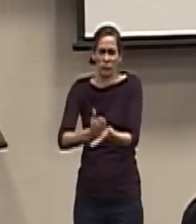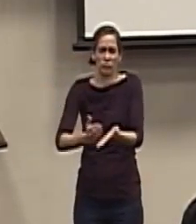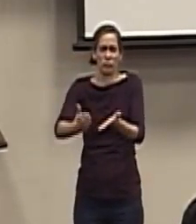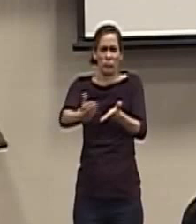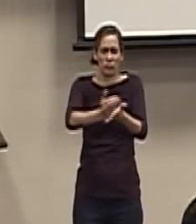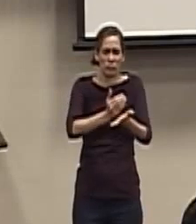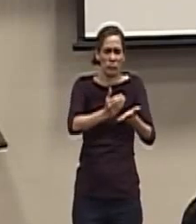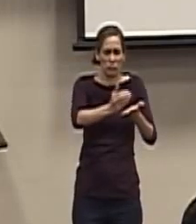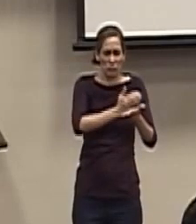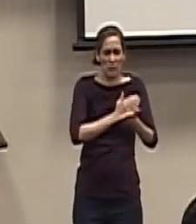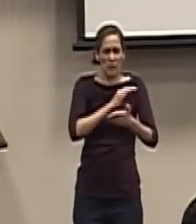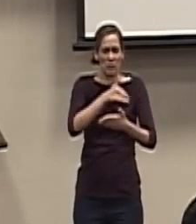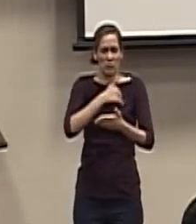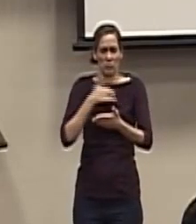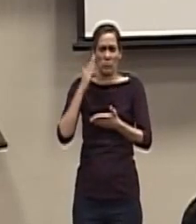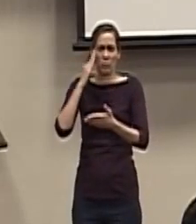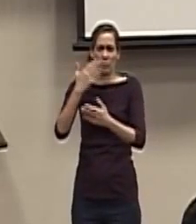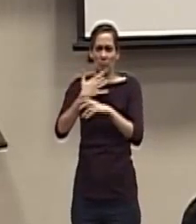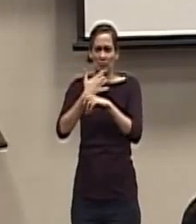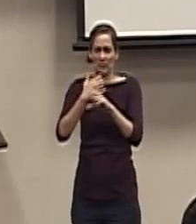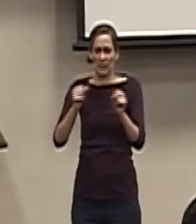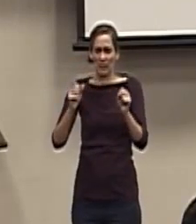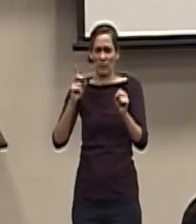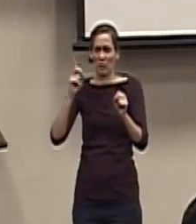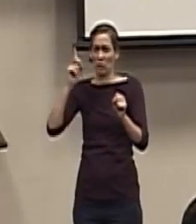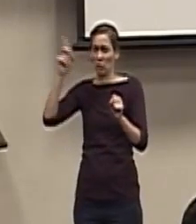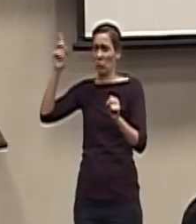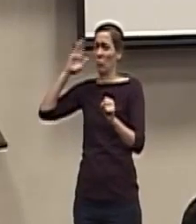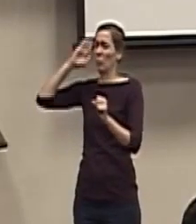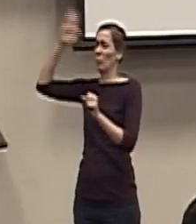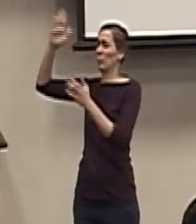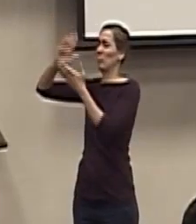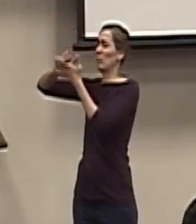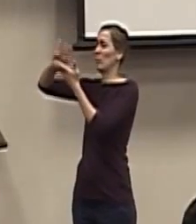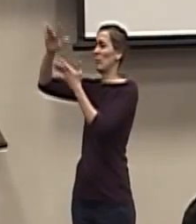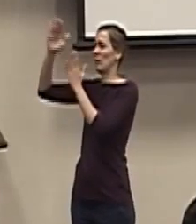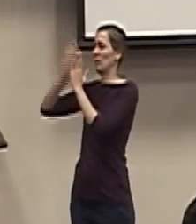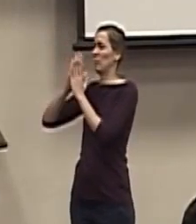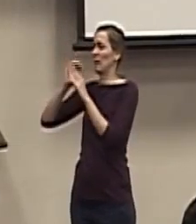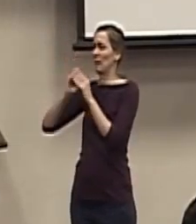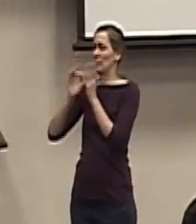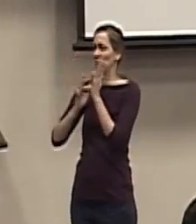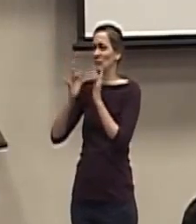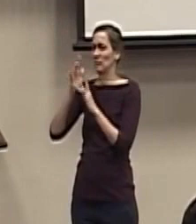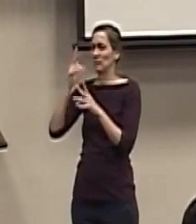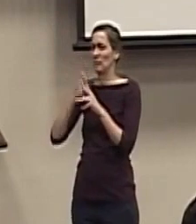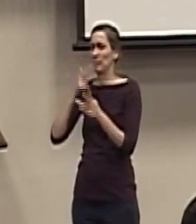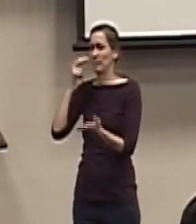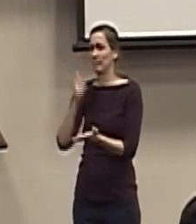and that you are glorified. And I pray it all in the name of Jesus Christ. Amen.